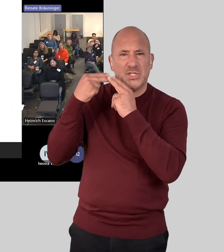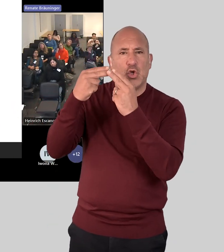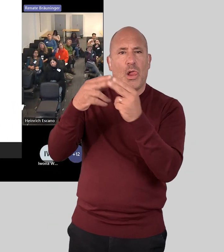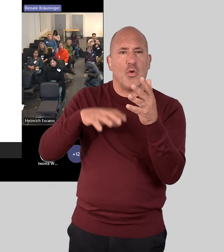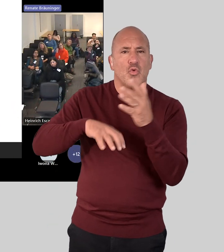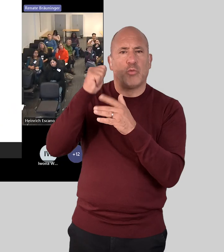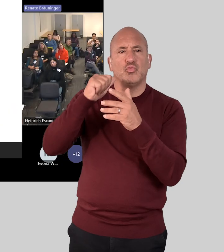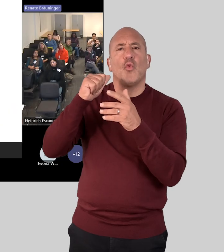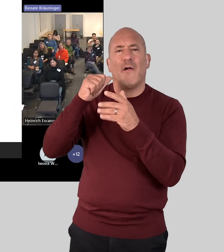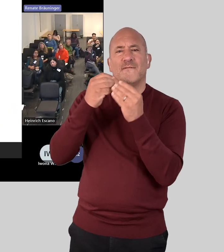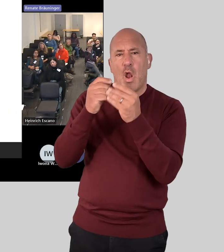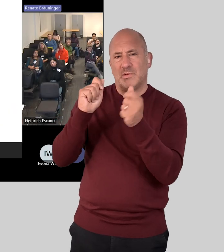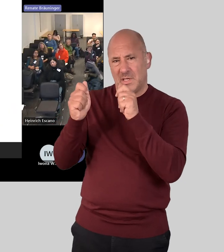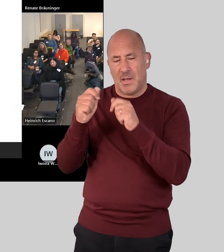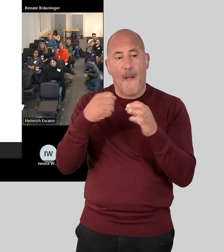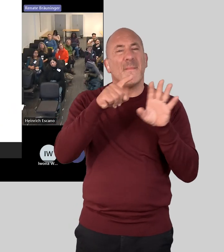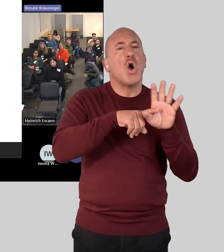um, um,